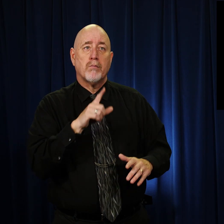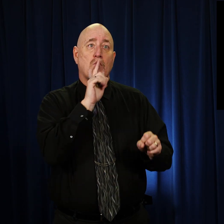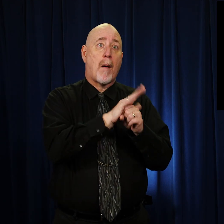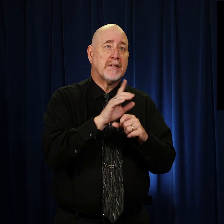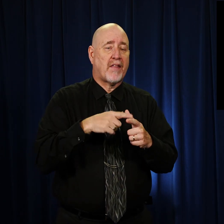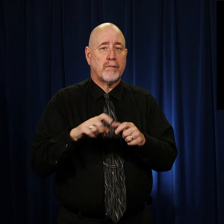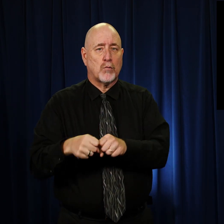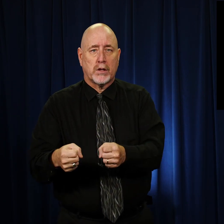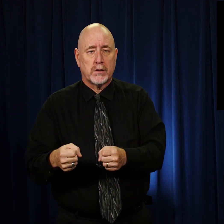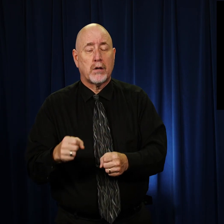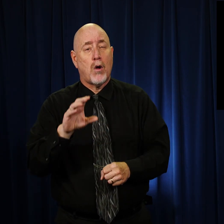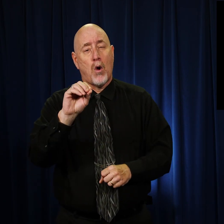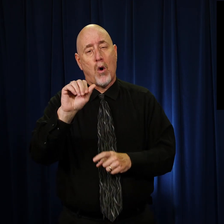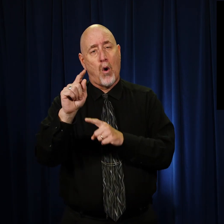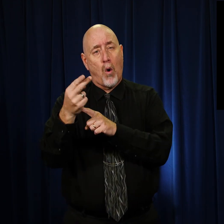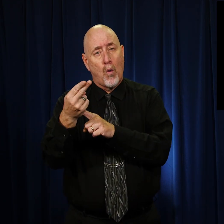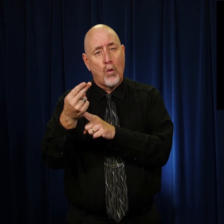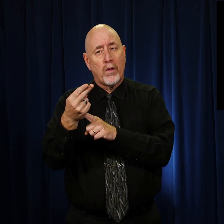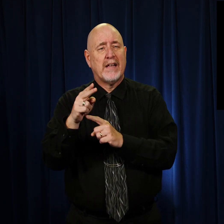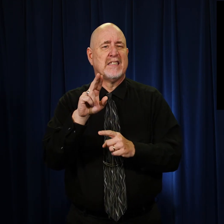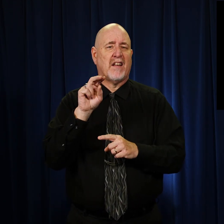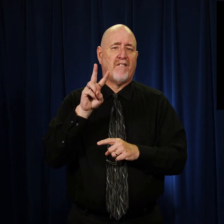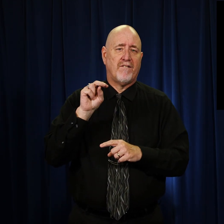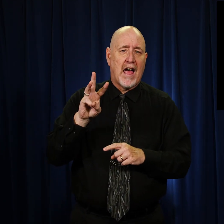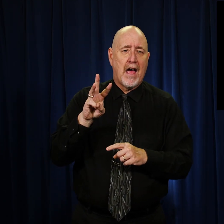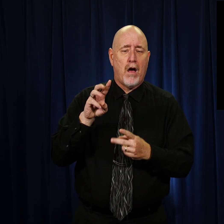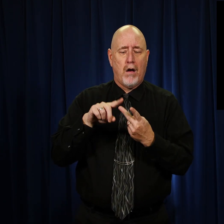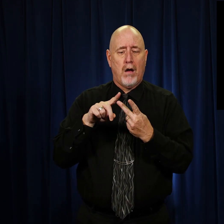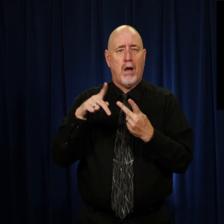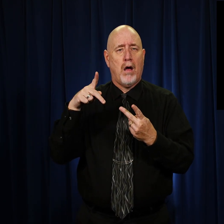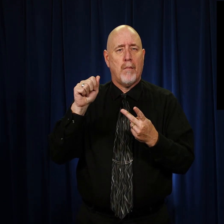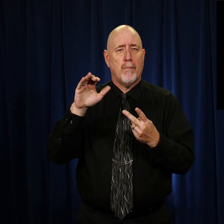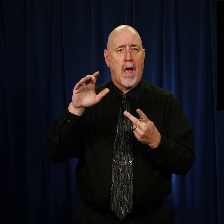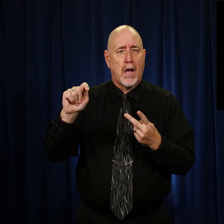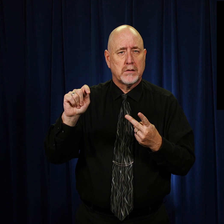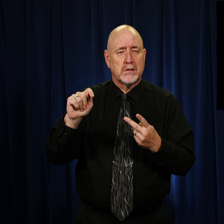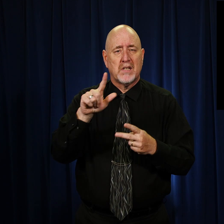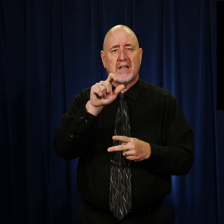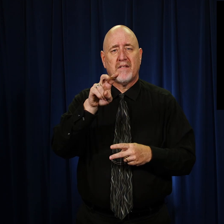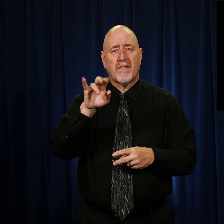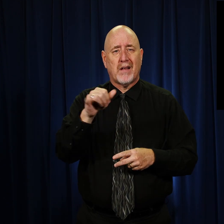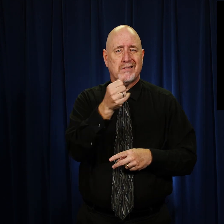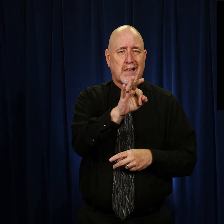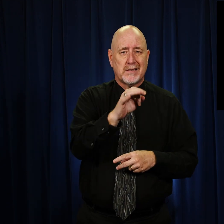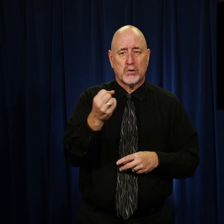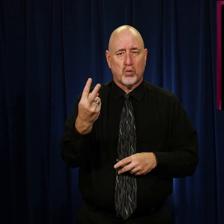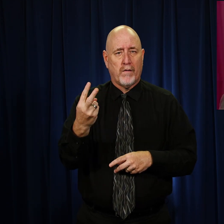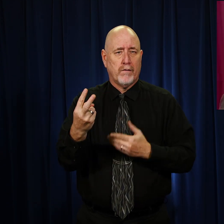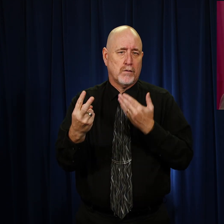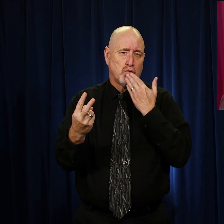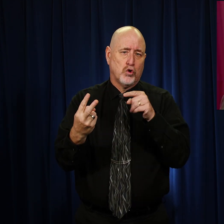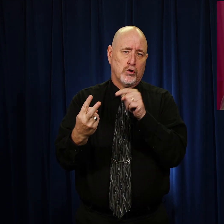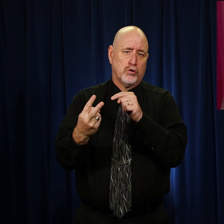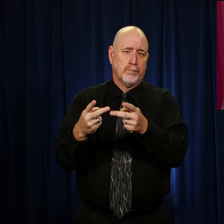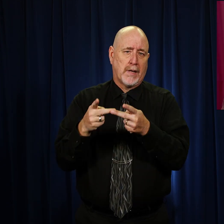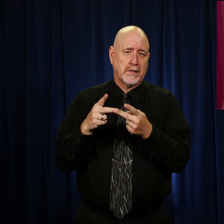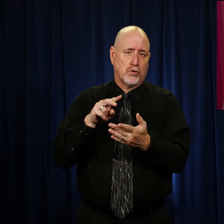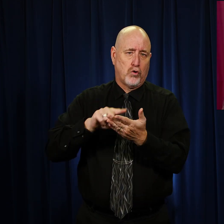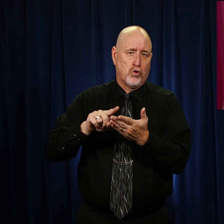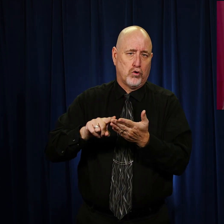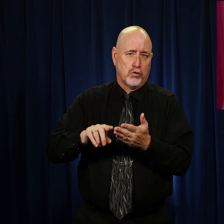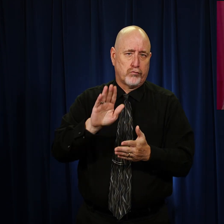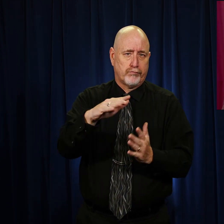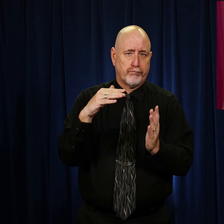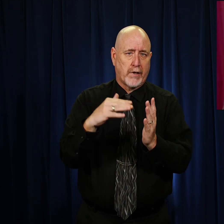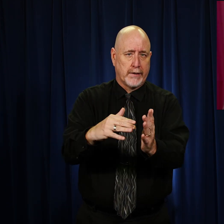the word oath has to do with a vow or a pact. Leviticus 19 and verse 12 would be an excellent place to begin